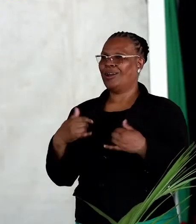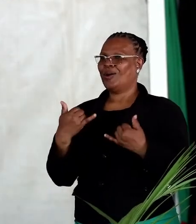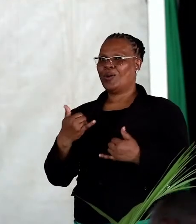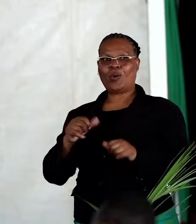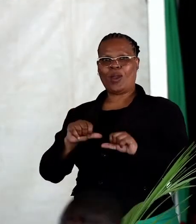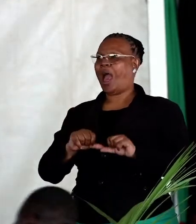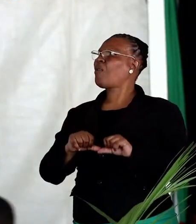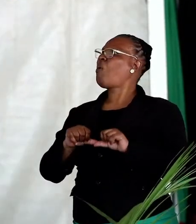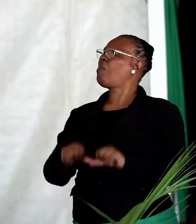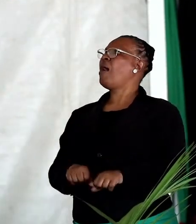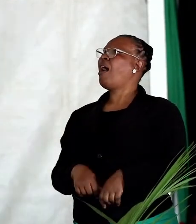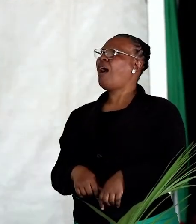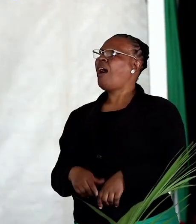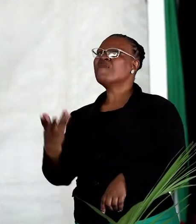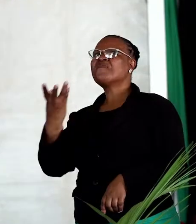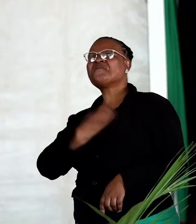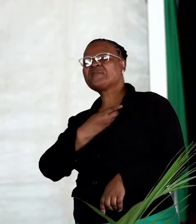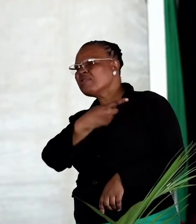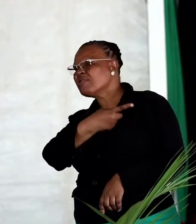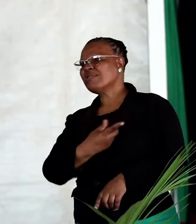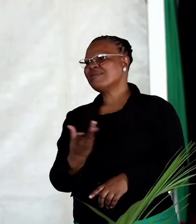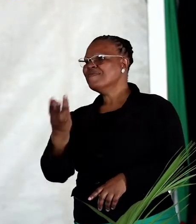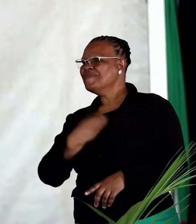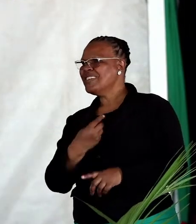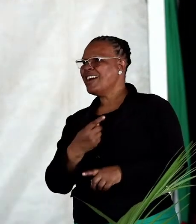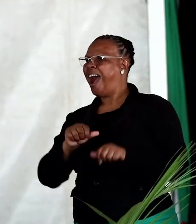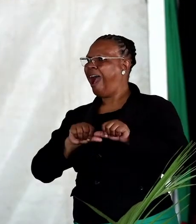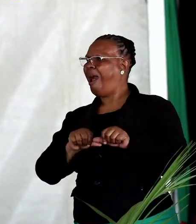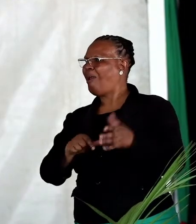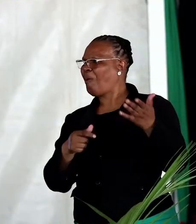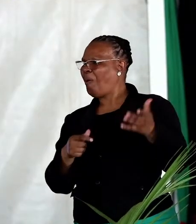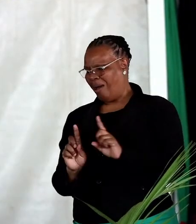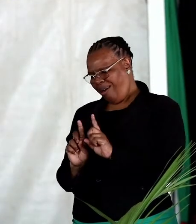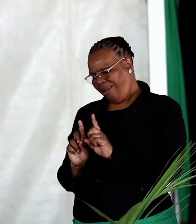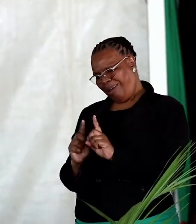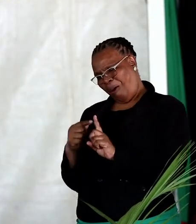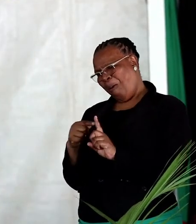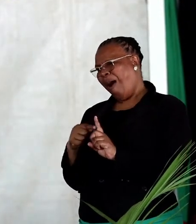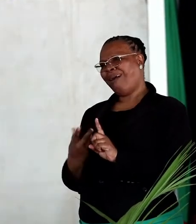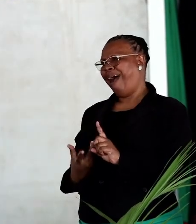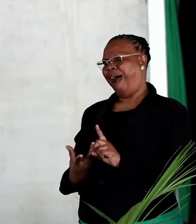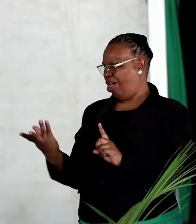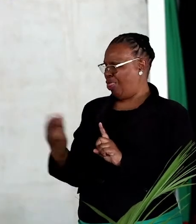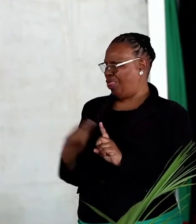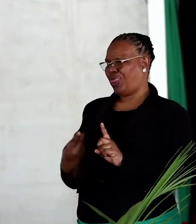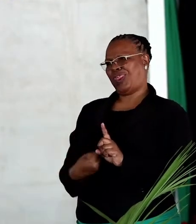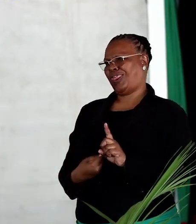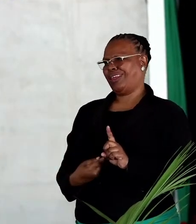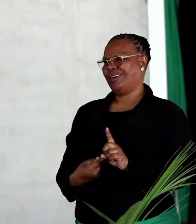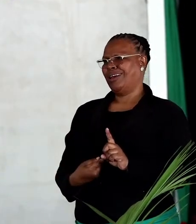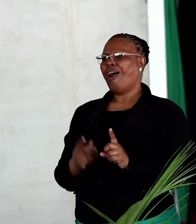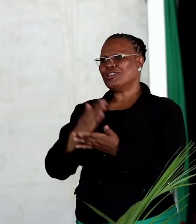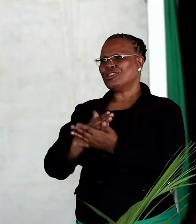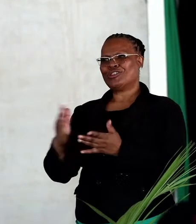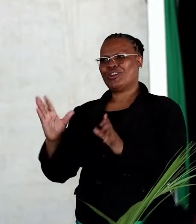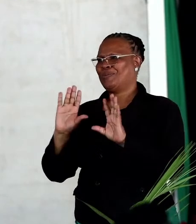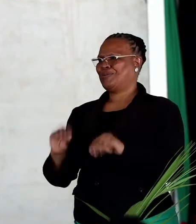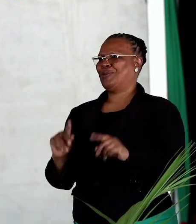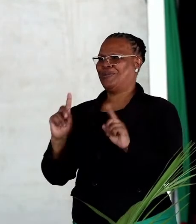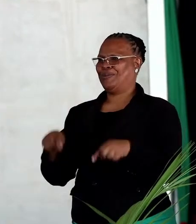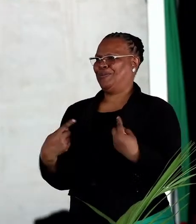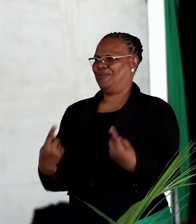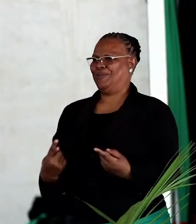Ngoku sendilapha ecala kwakhe. Akafuni uyeka. Masibulele kwiBhisho